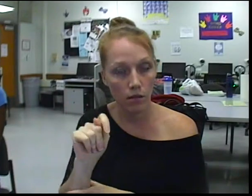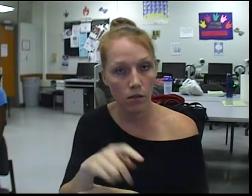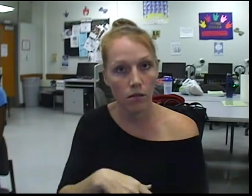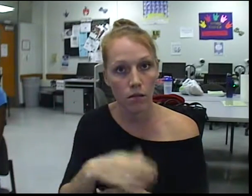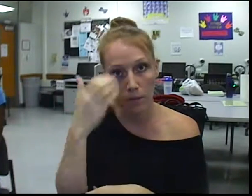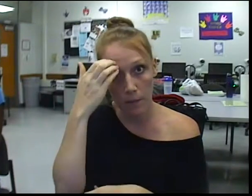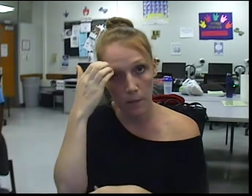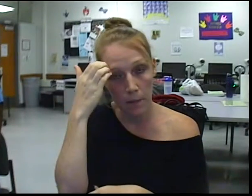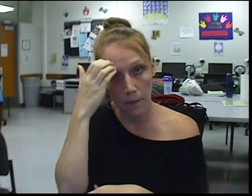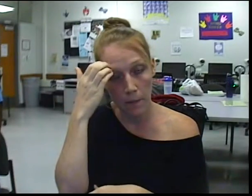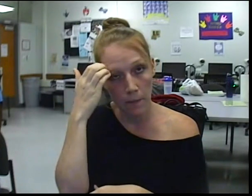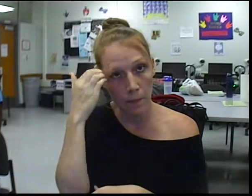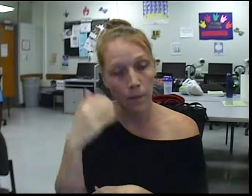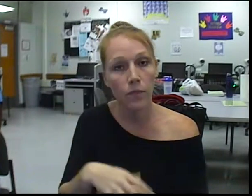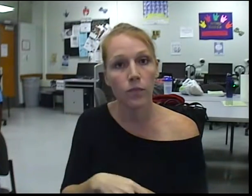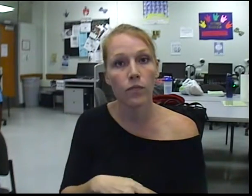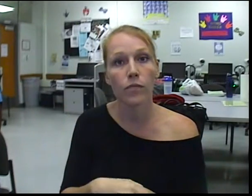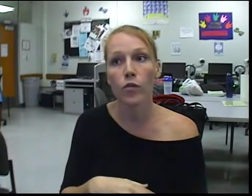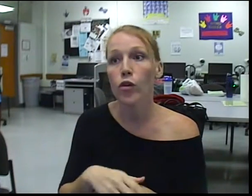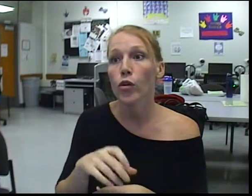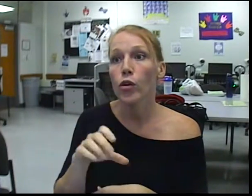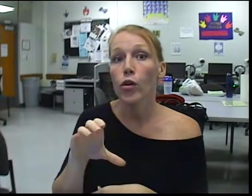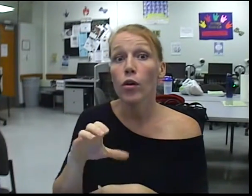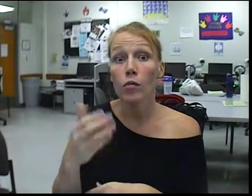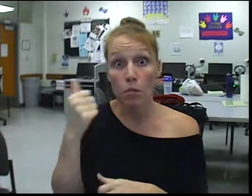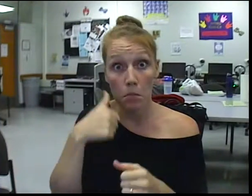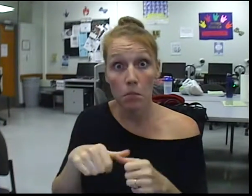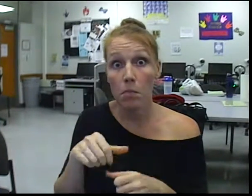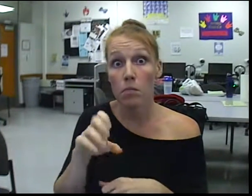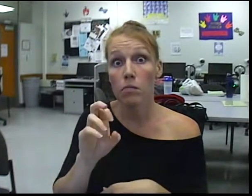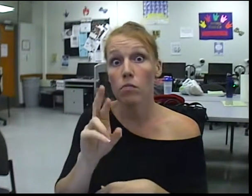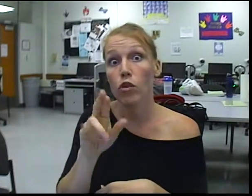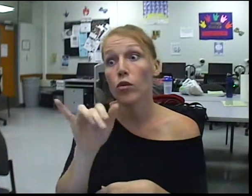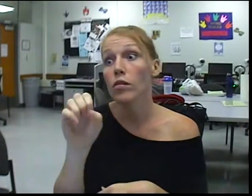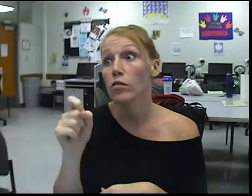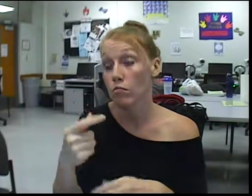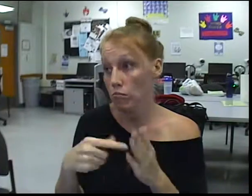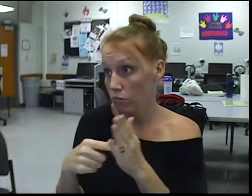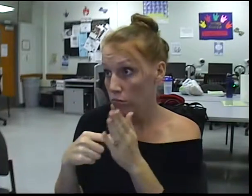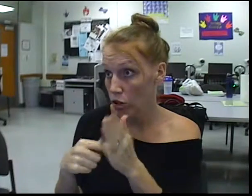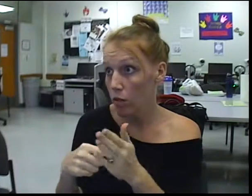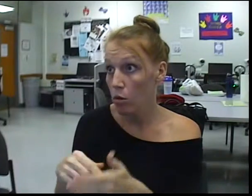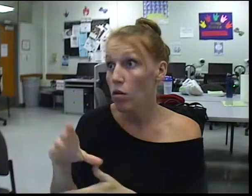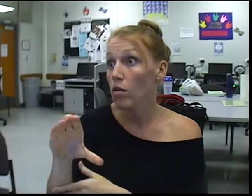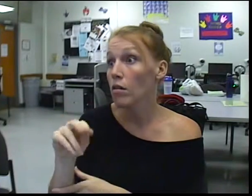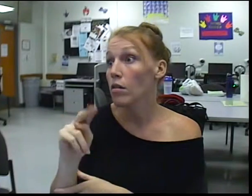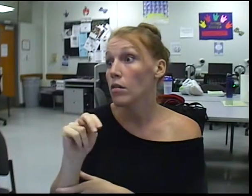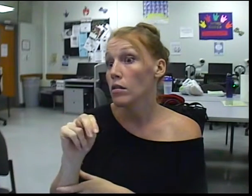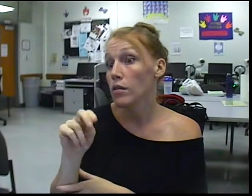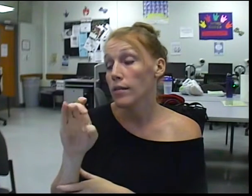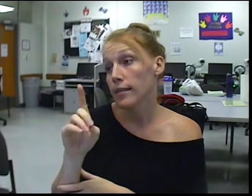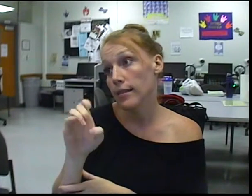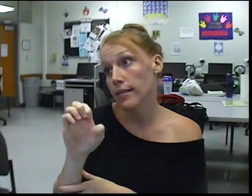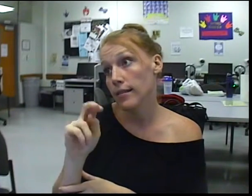This is the one that Curtis was talking about when he gave us an example of condensation. You're looking at the temperature at